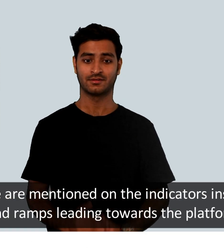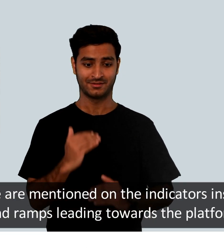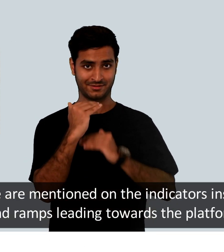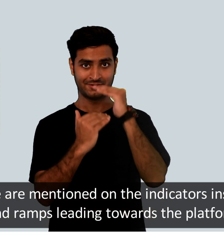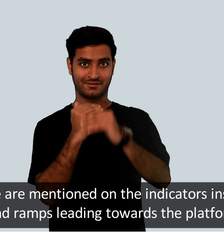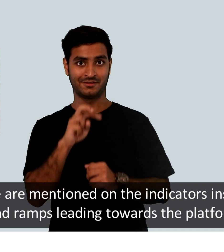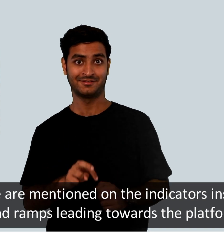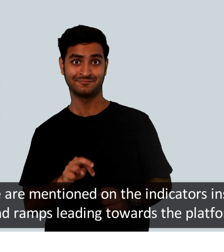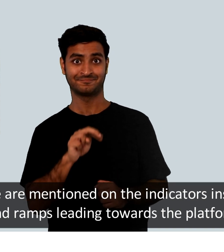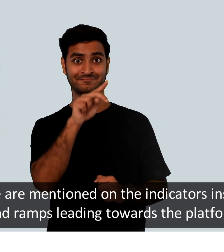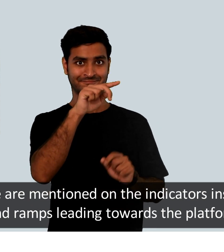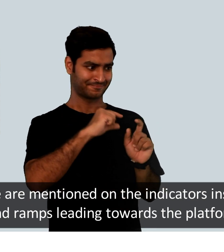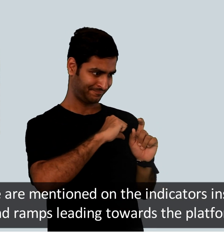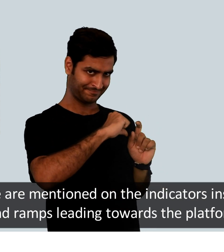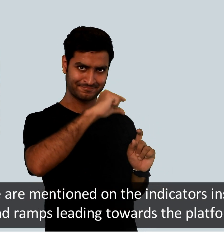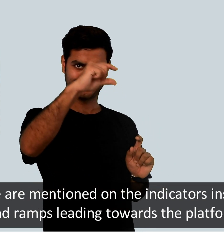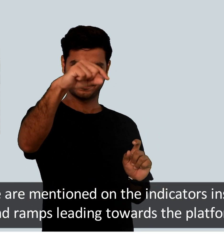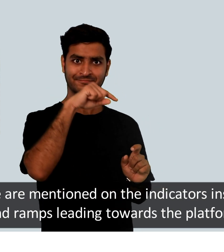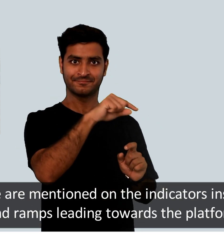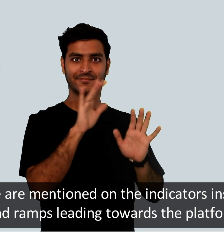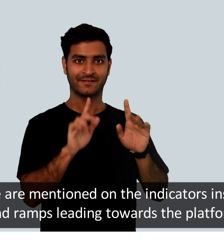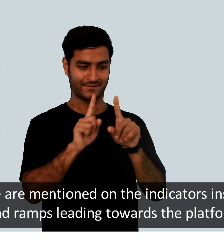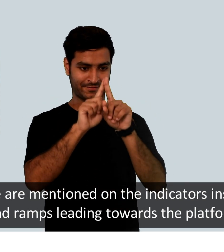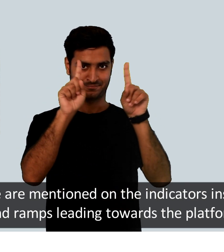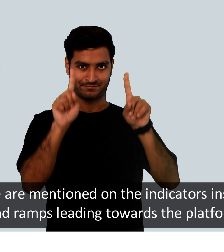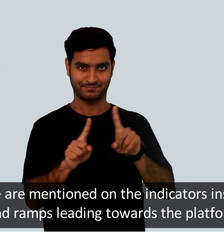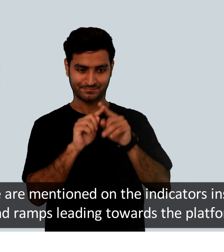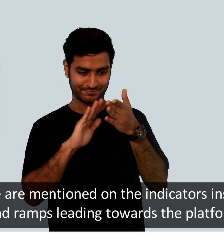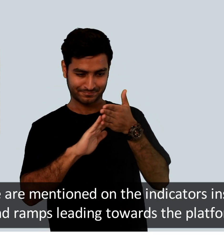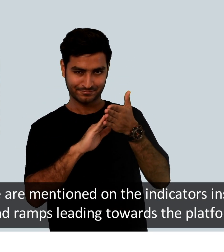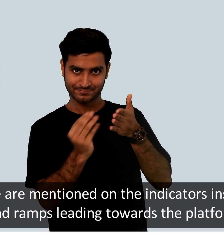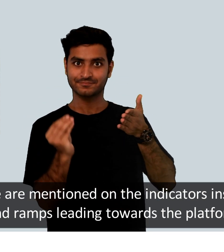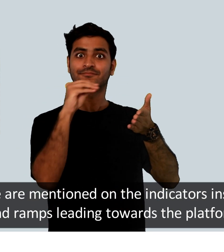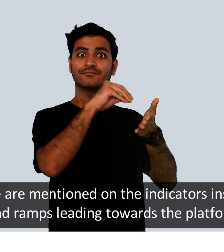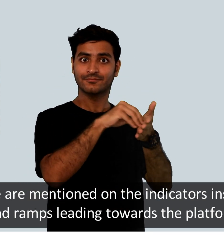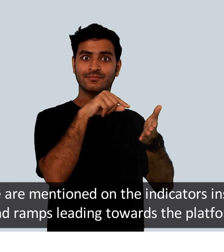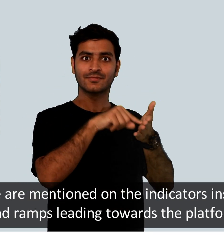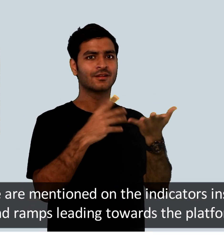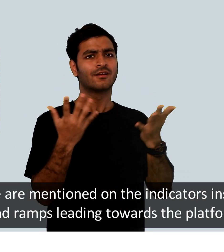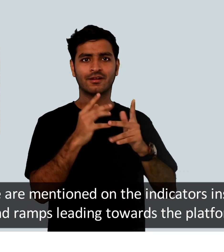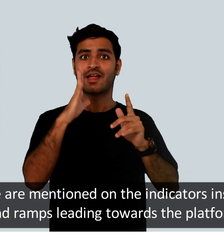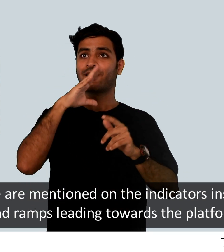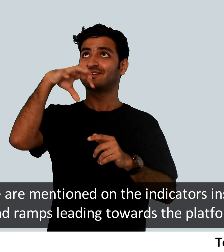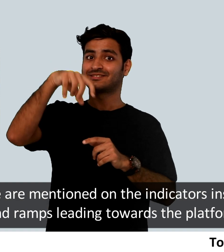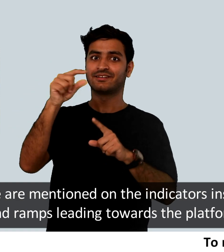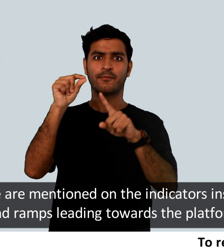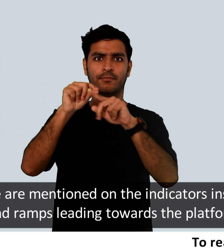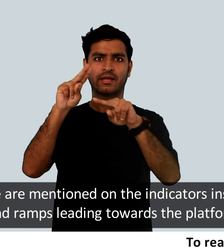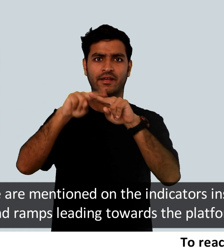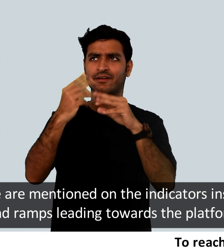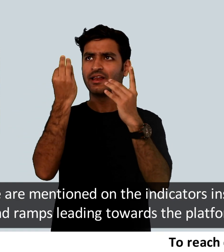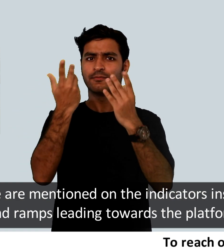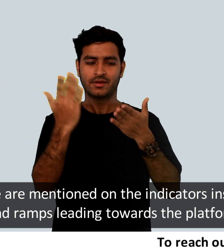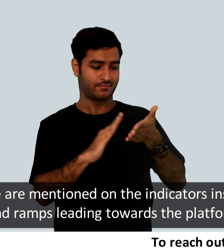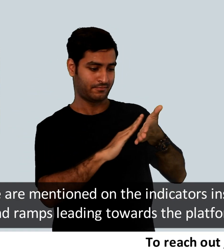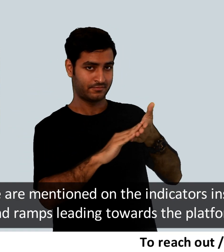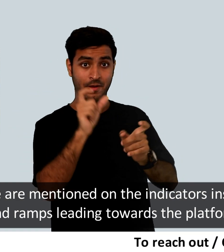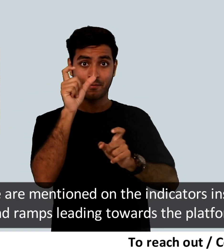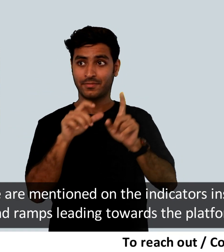Platform numbers in Braille are mentioned on the indicators installed on the railings of stairs and ramps leading